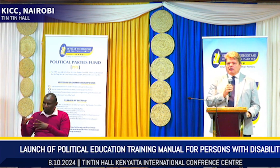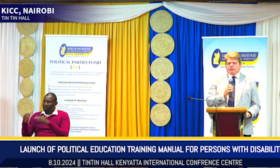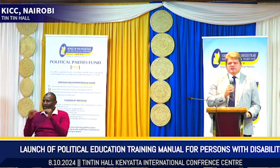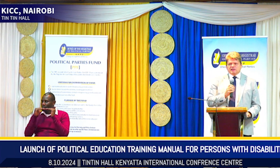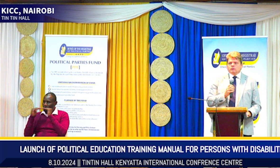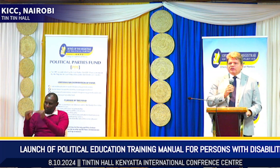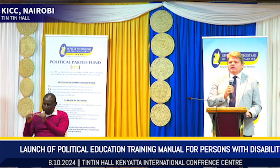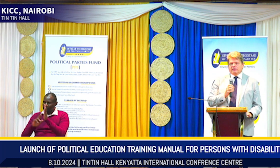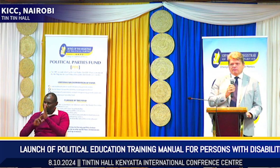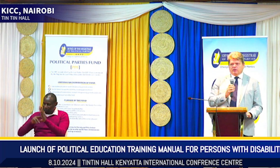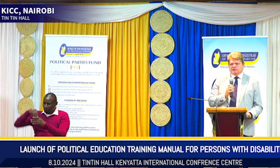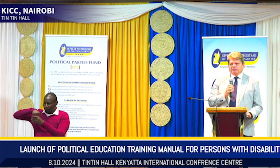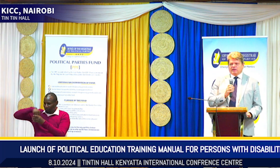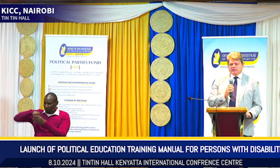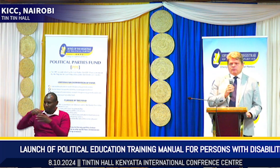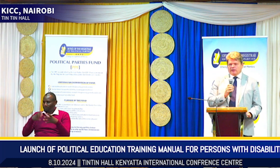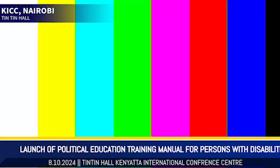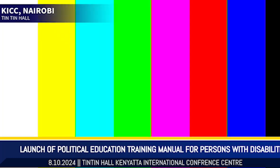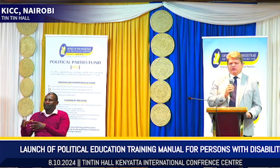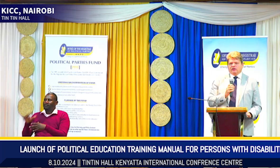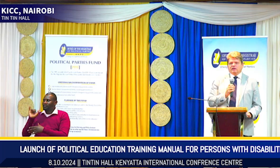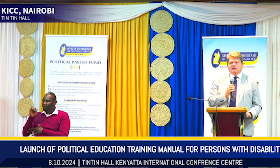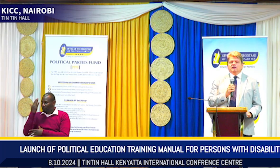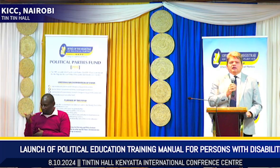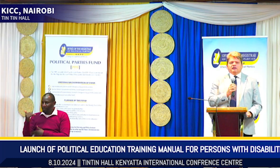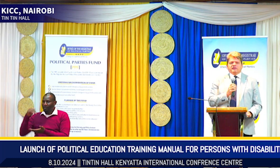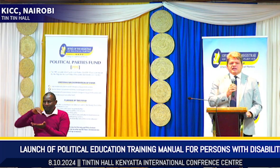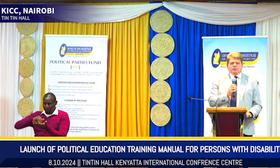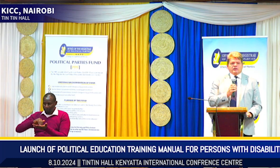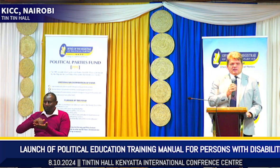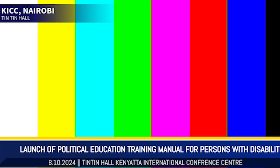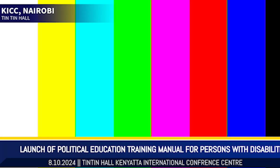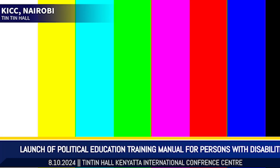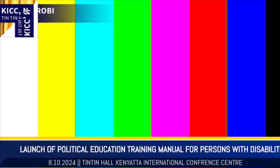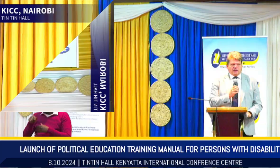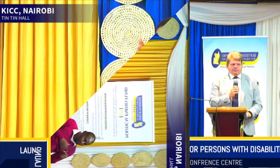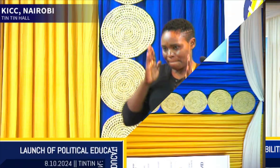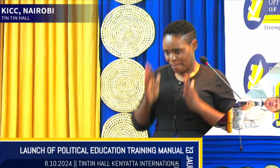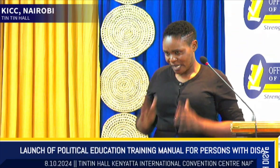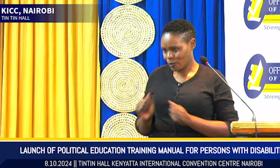parties, are represented within the given party. And that's why, again, I think this handbook is coming to the